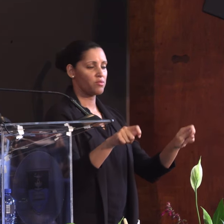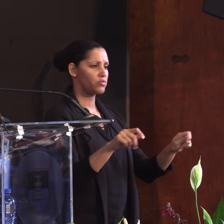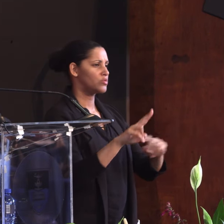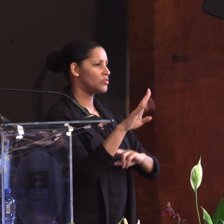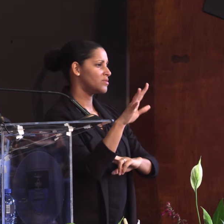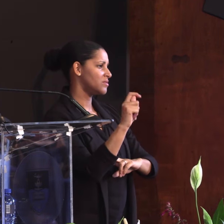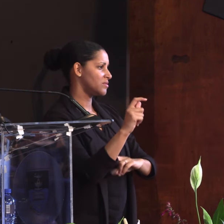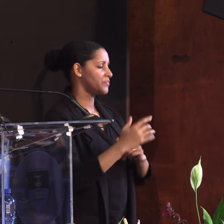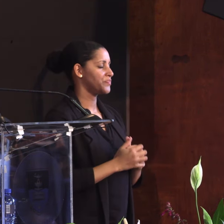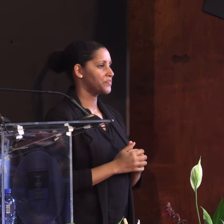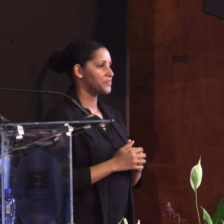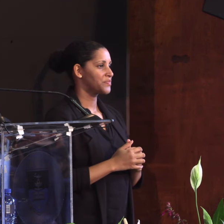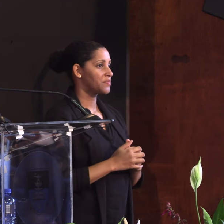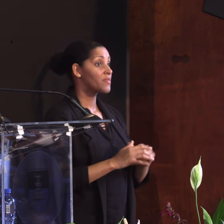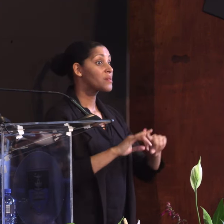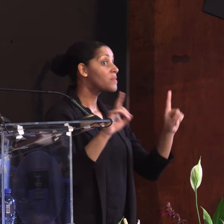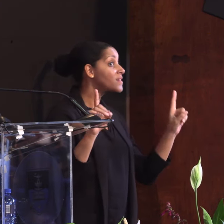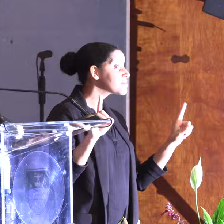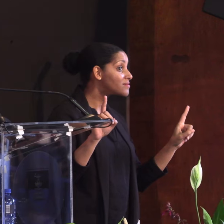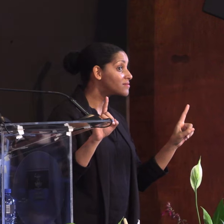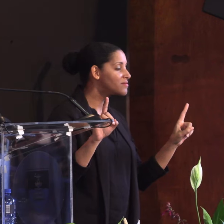UCT. But in fact,